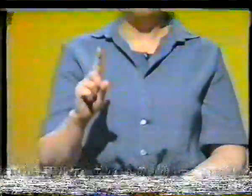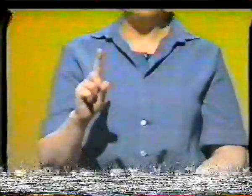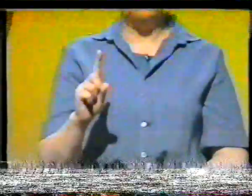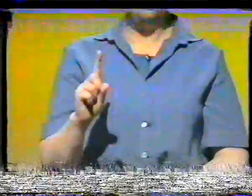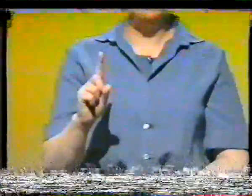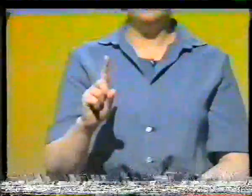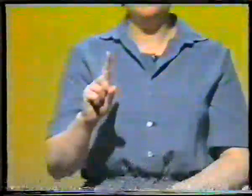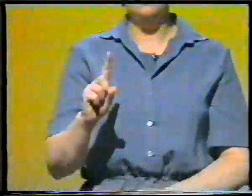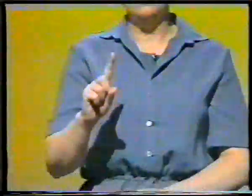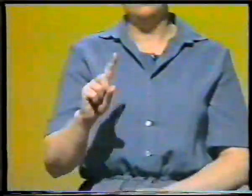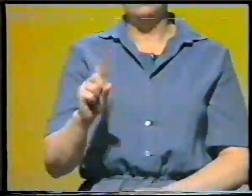And.